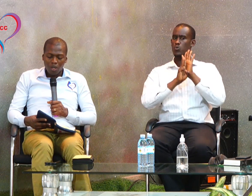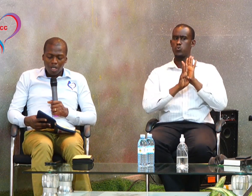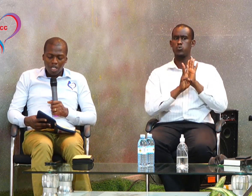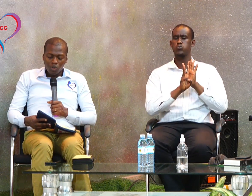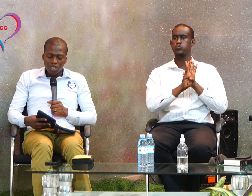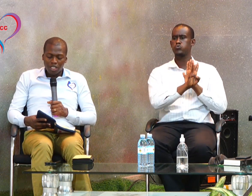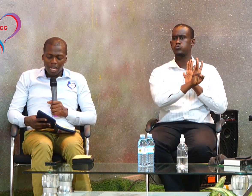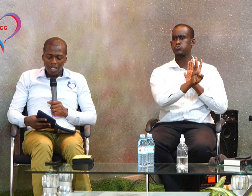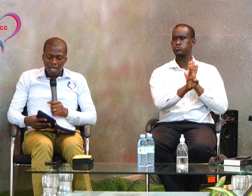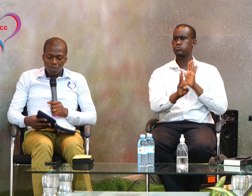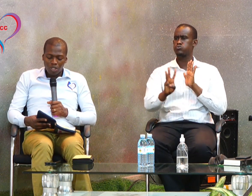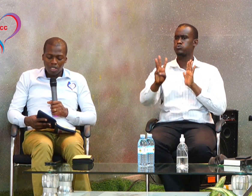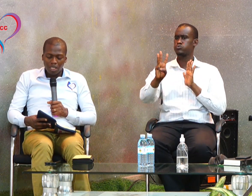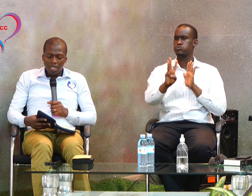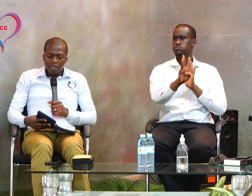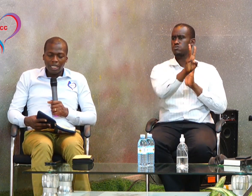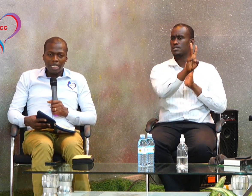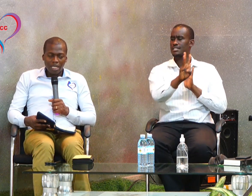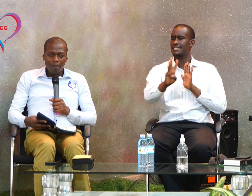ekyo, n'ekyo kye kyandeeta mu nsi.